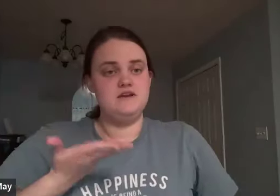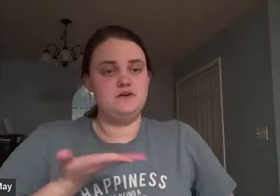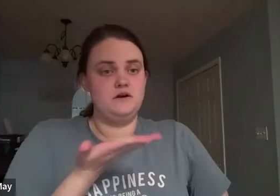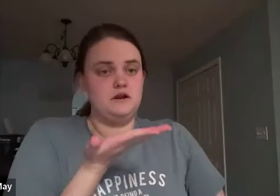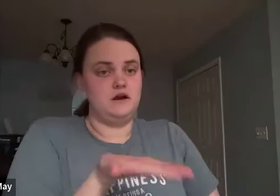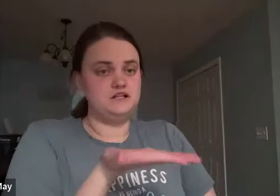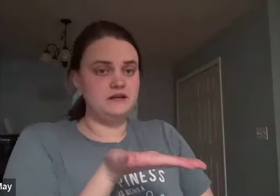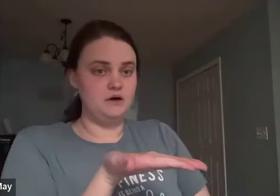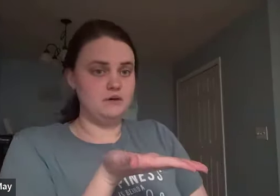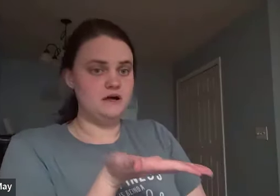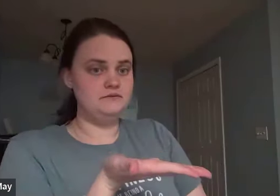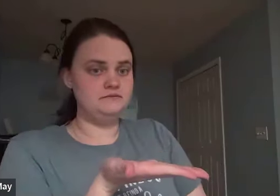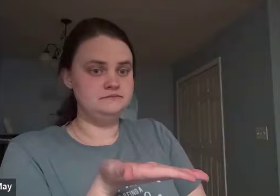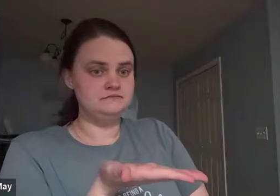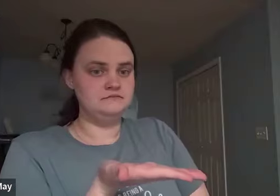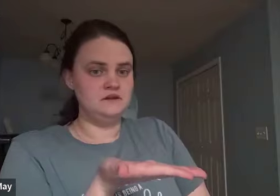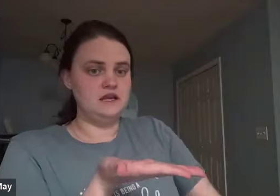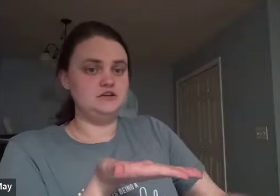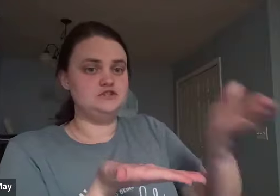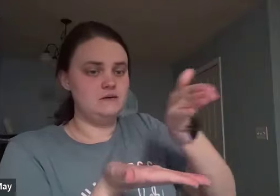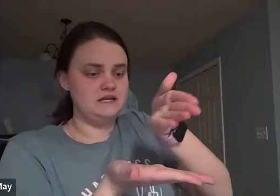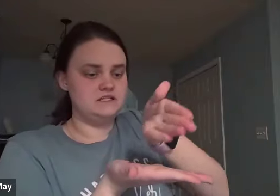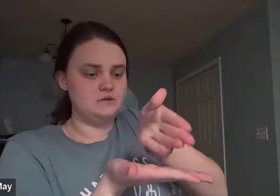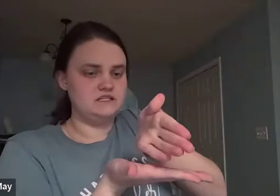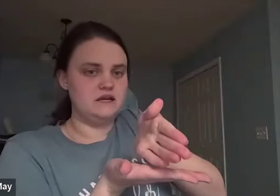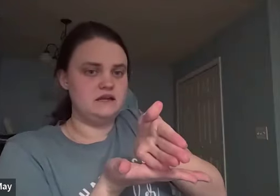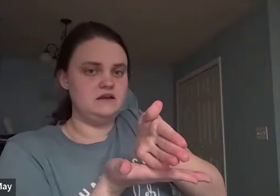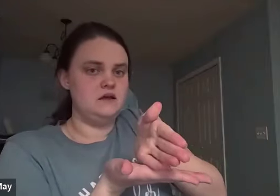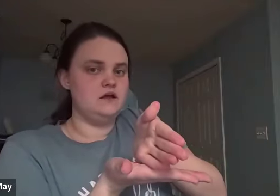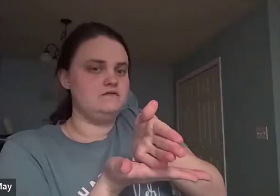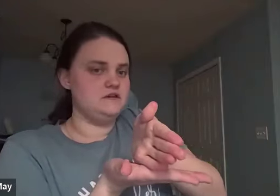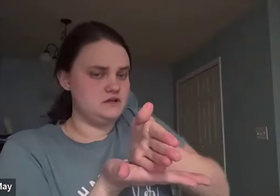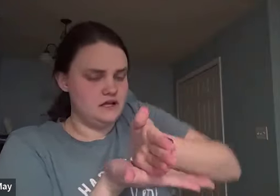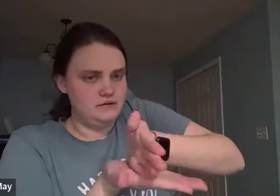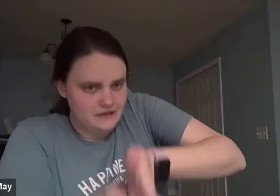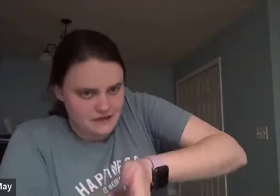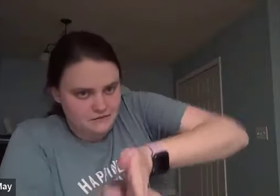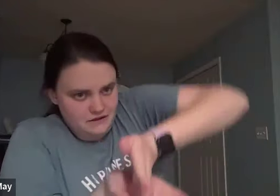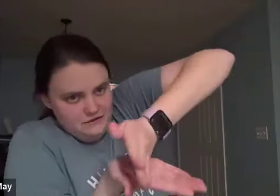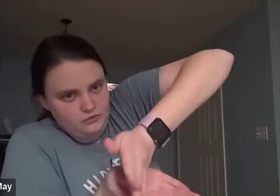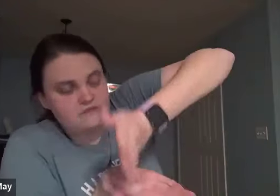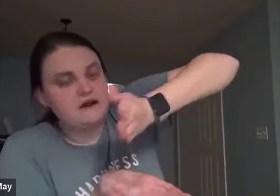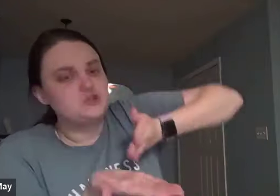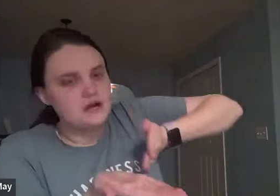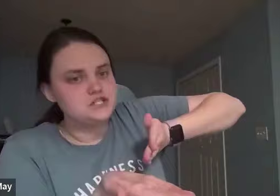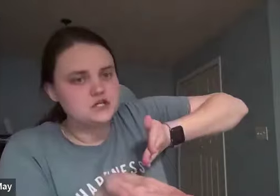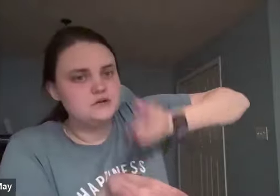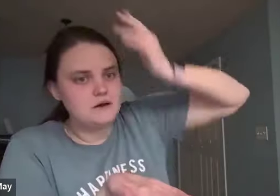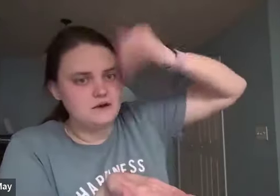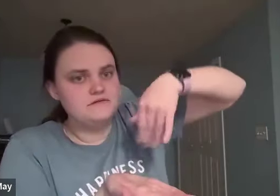pie is going to have your non-dominant palm up, and your dominant is going to make I know it can't really, if I tried to show you above, it would